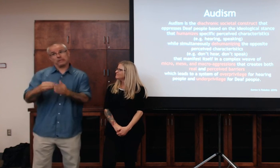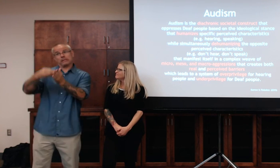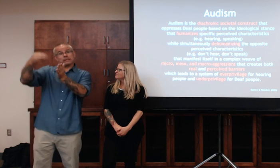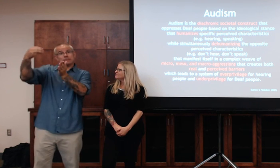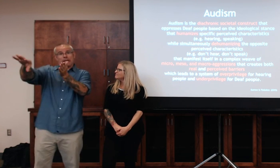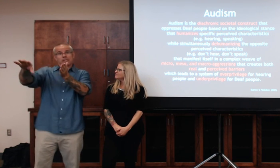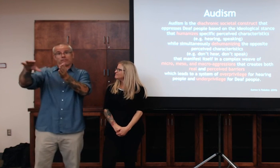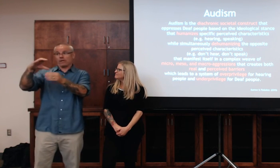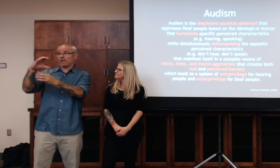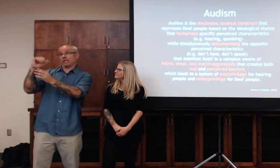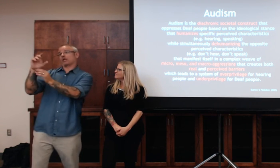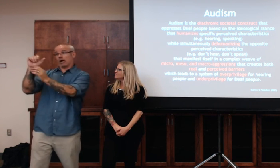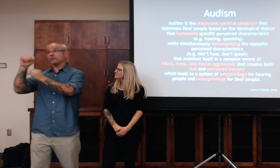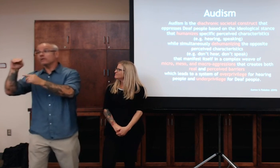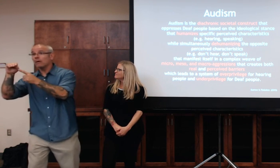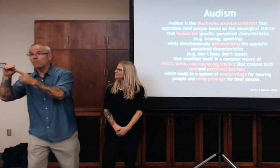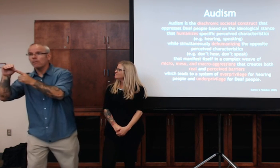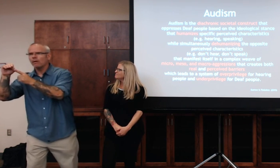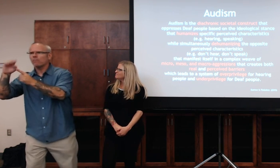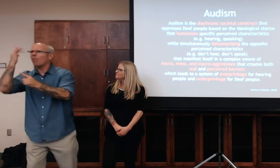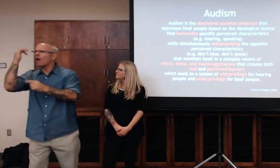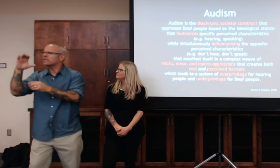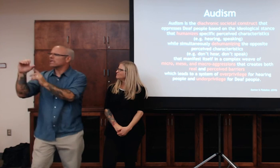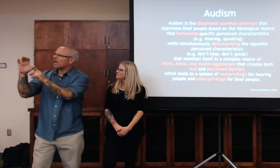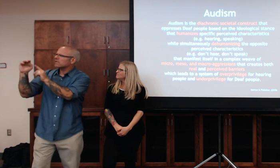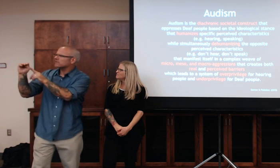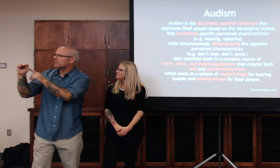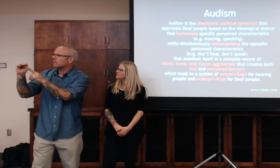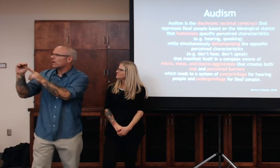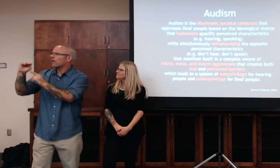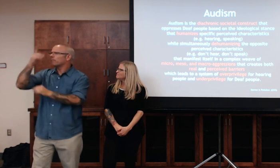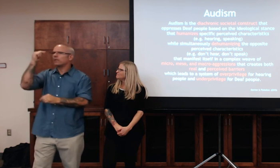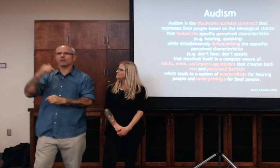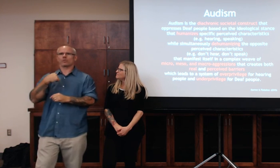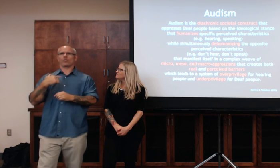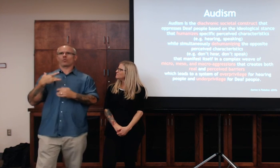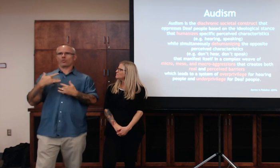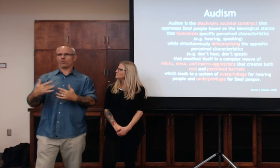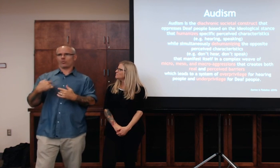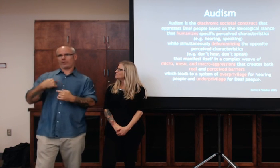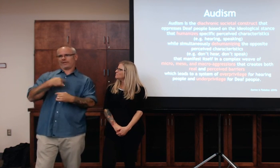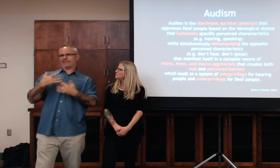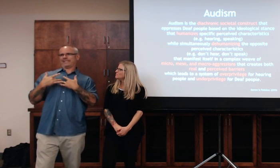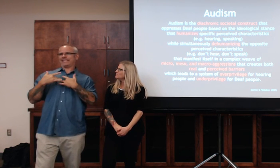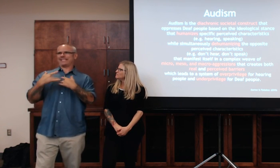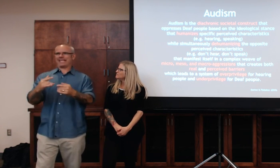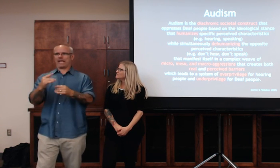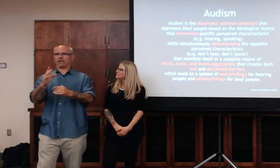today. It's expensive. It's very expensive. Expensive for them. It's customized.